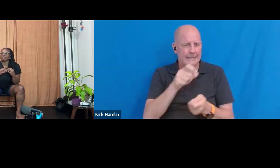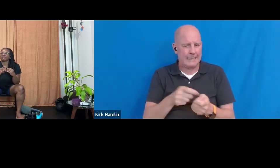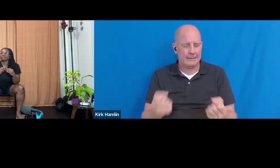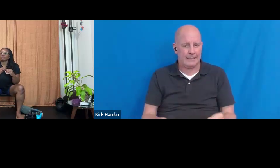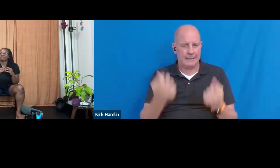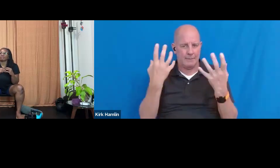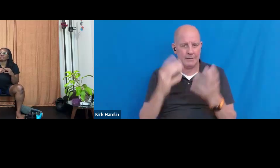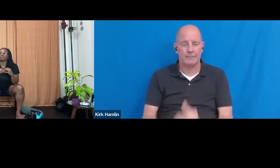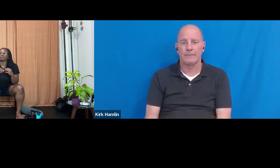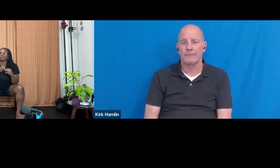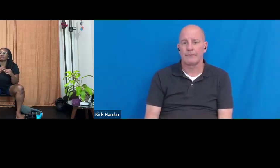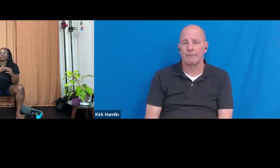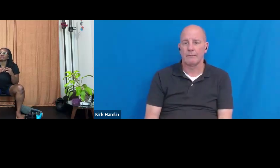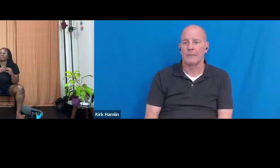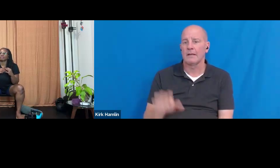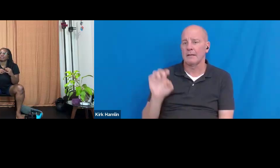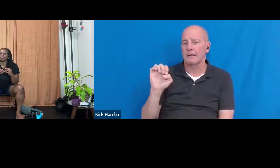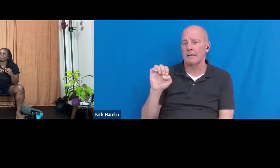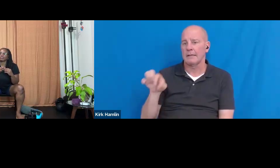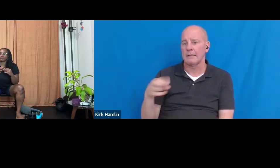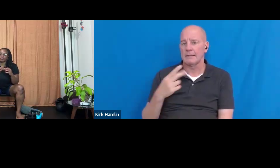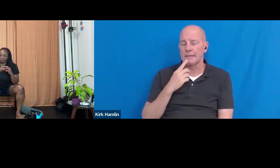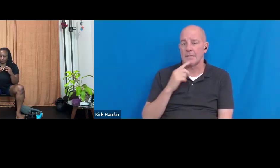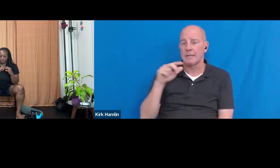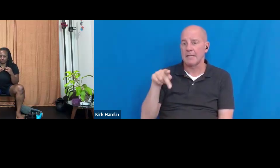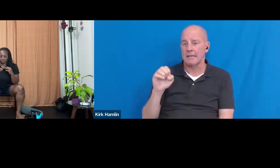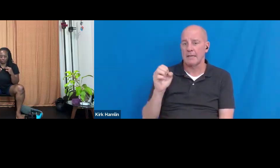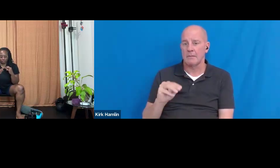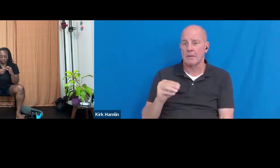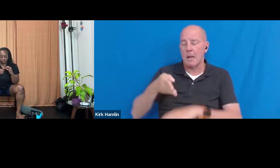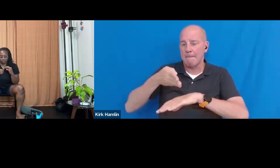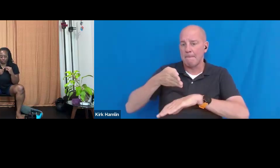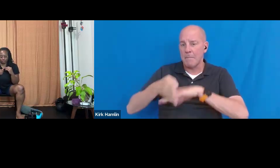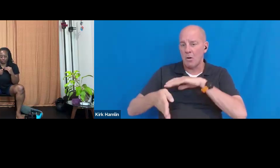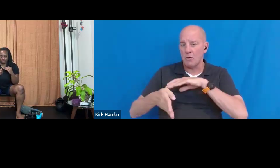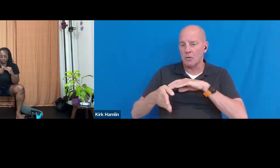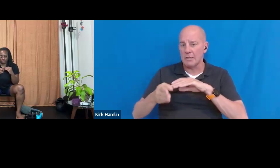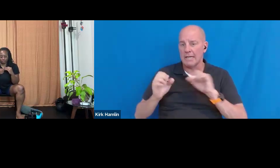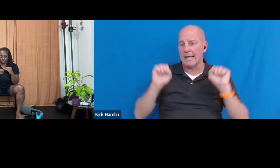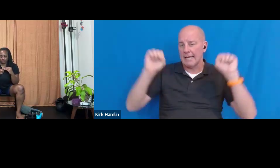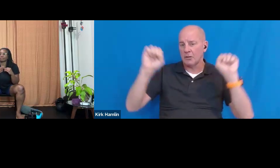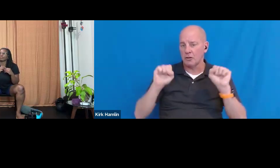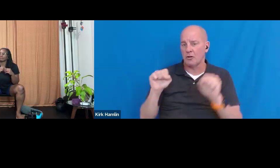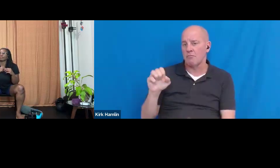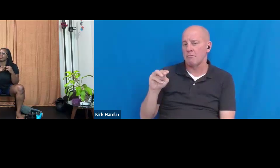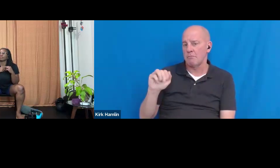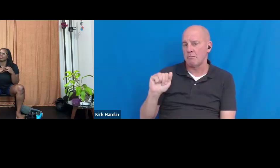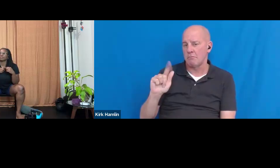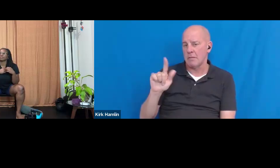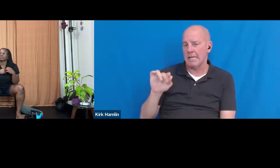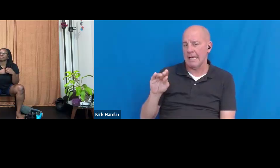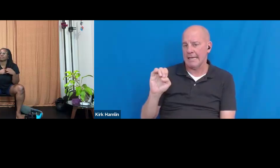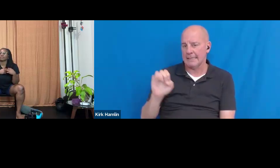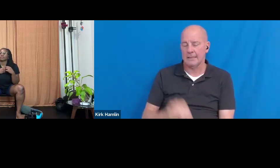And Edith broke down PEM. Thank you, Edith. Post-exertional malaise. Appreciate that.